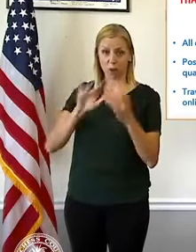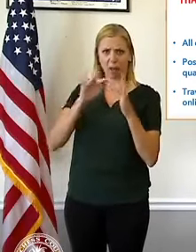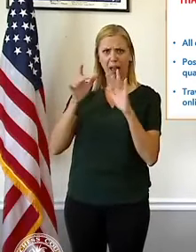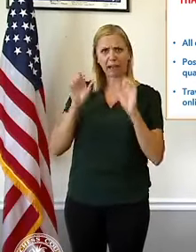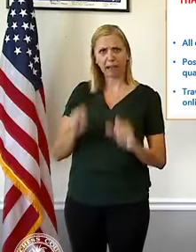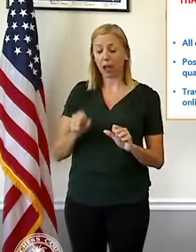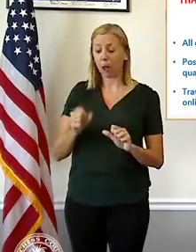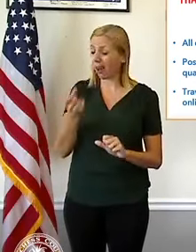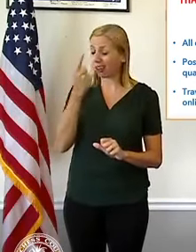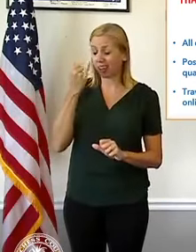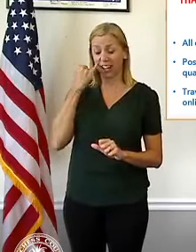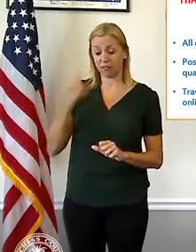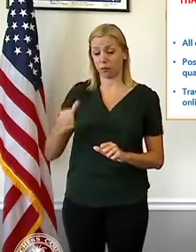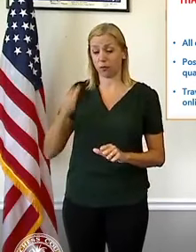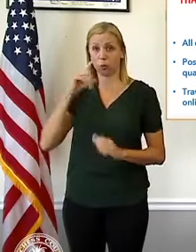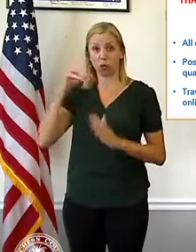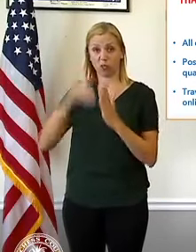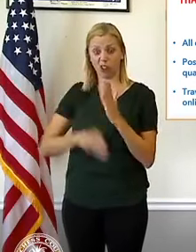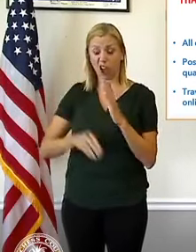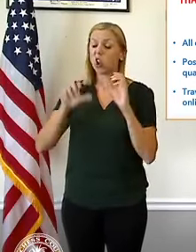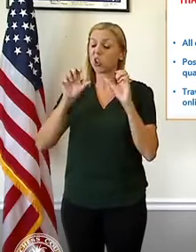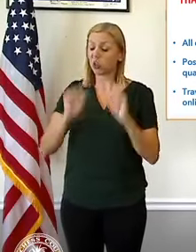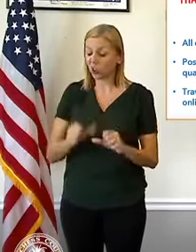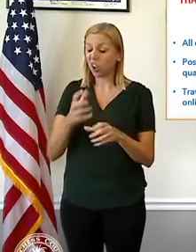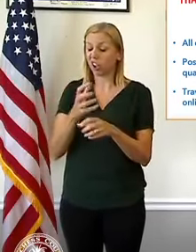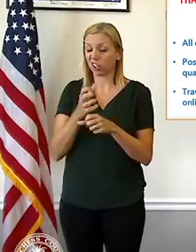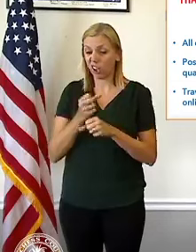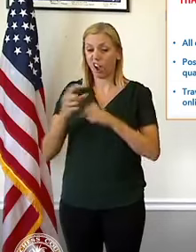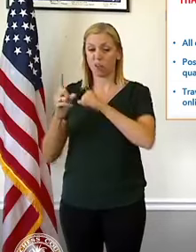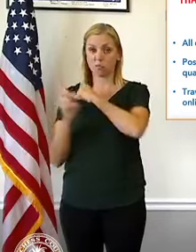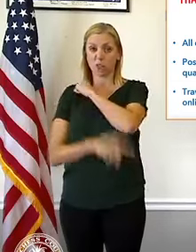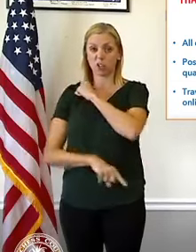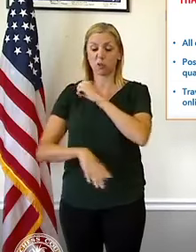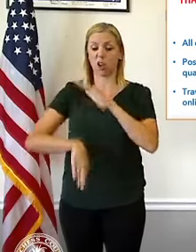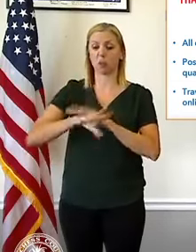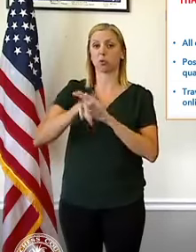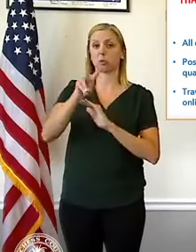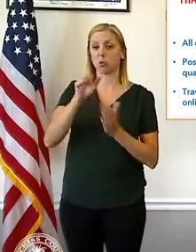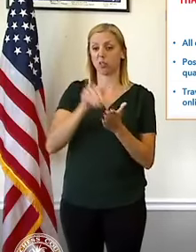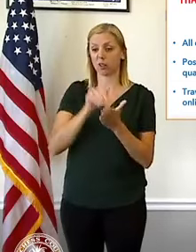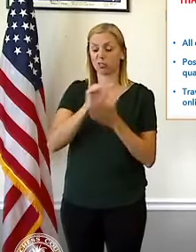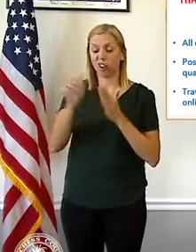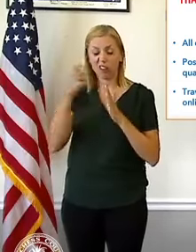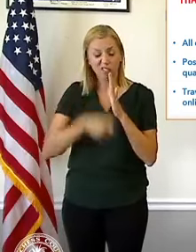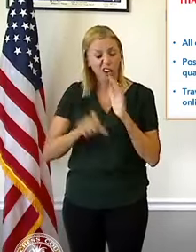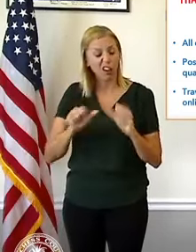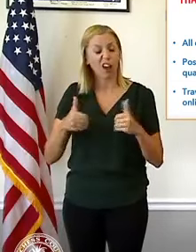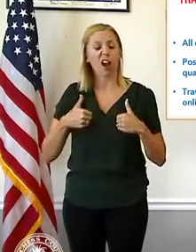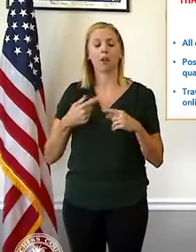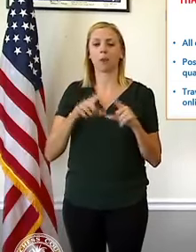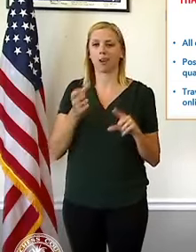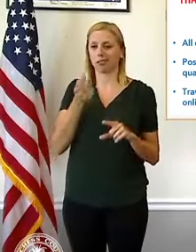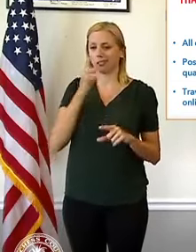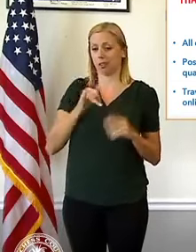you've completed that form, however, local health departments and the state health department are aware of that